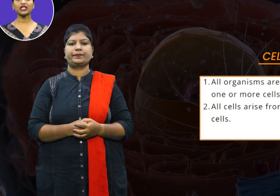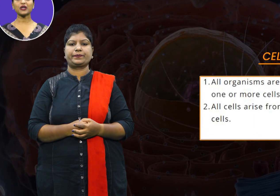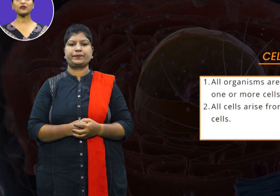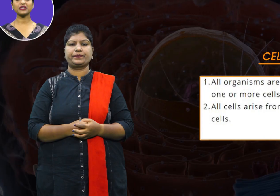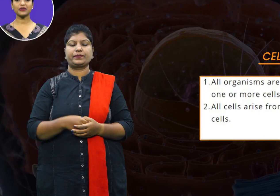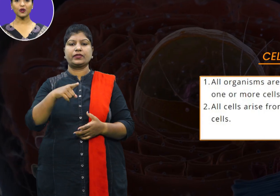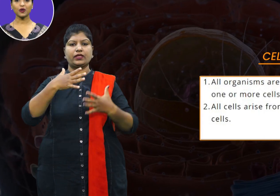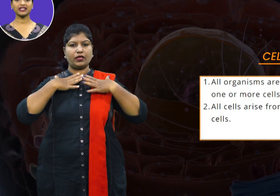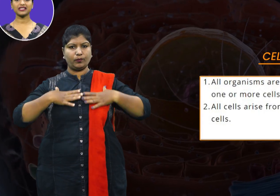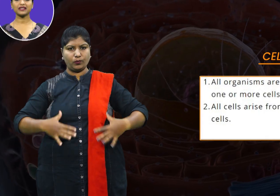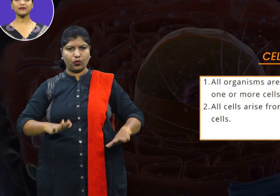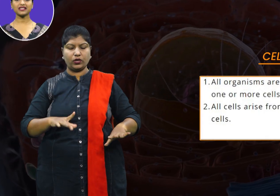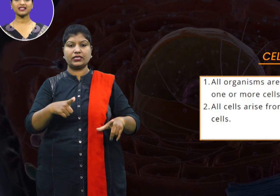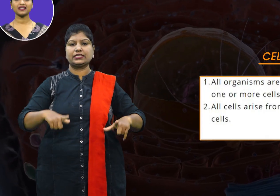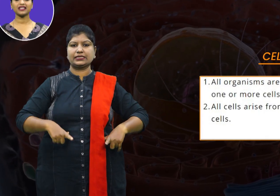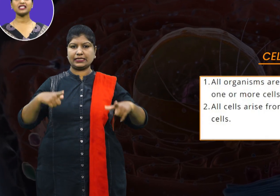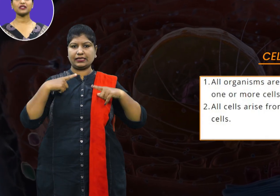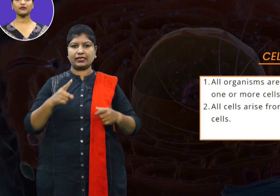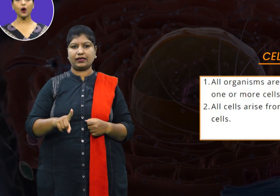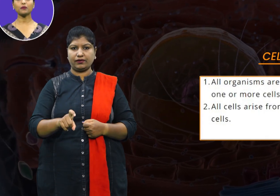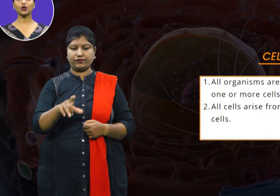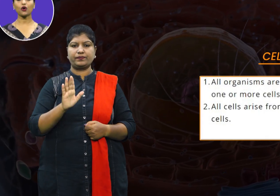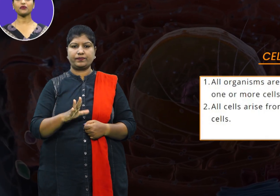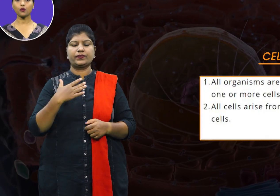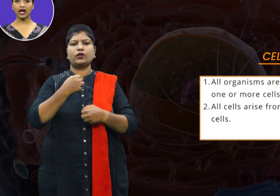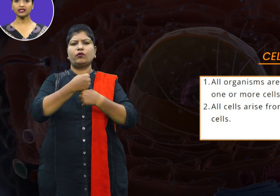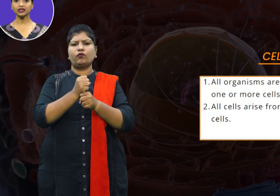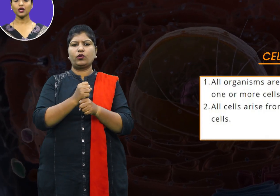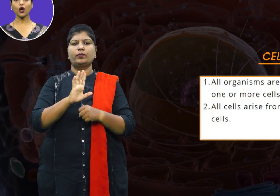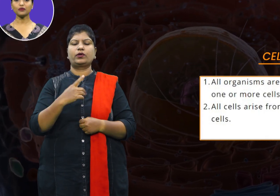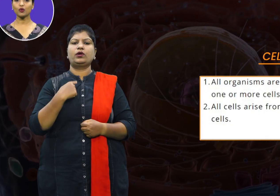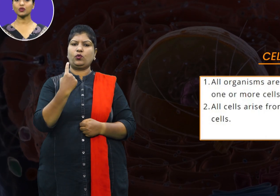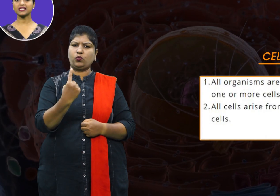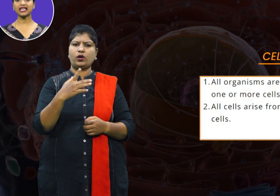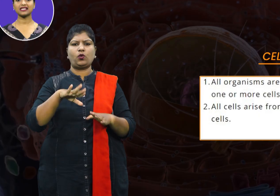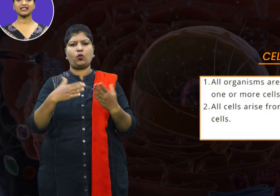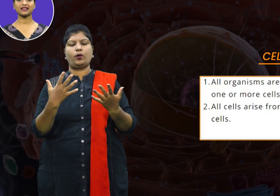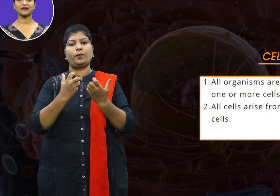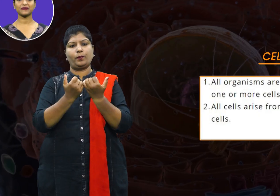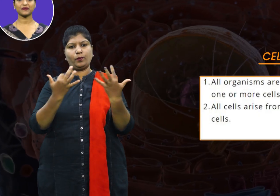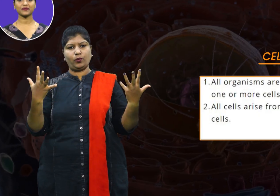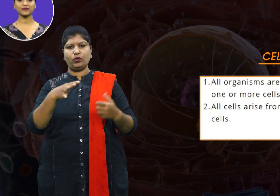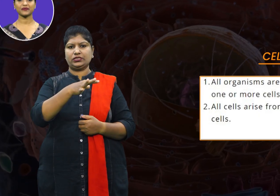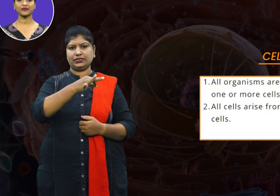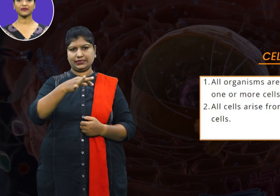the body of living organisms is formed of one or more cells.